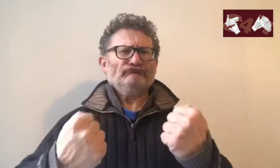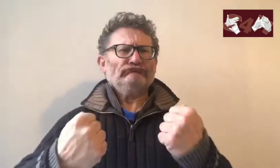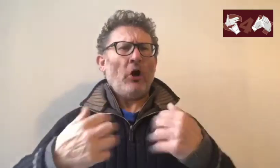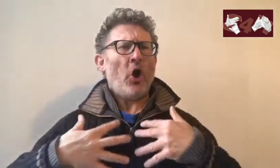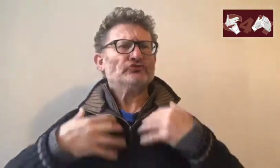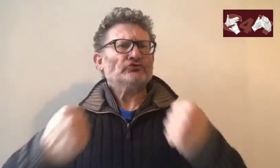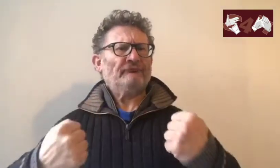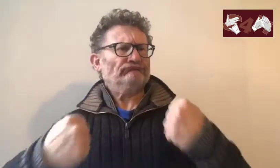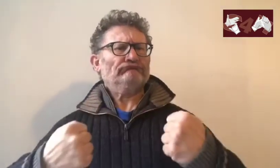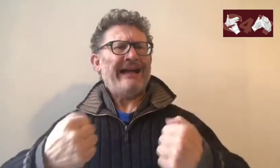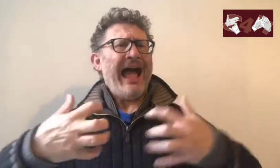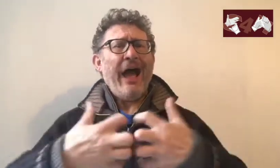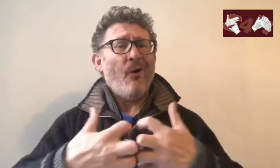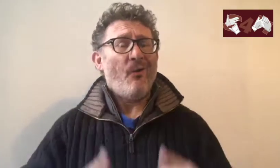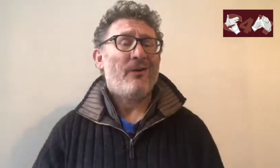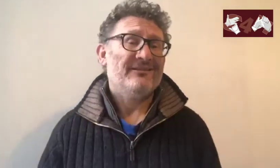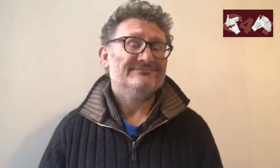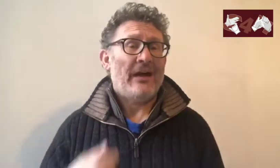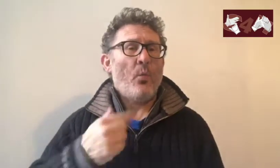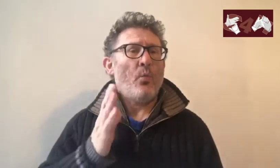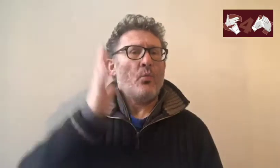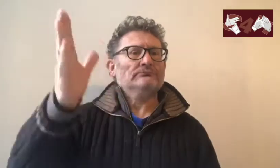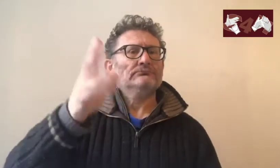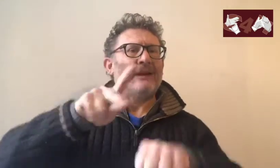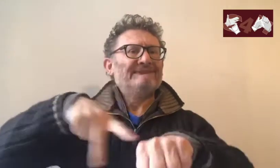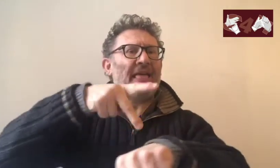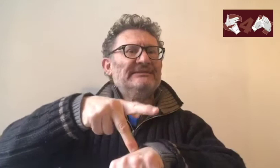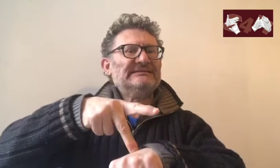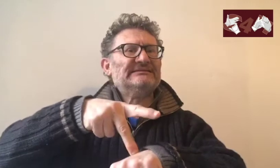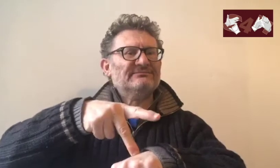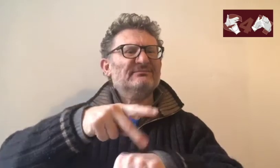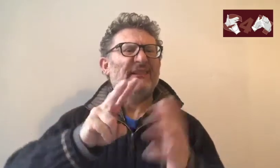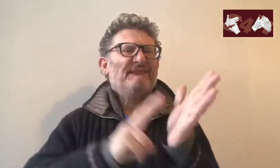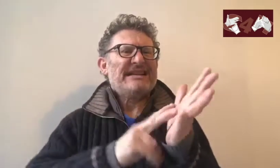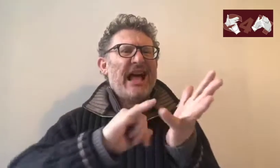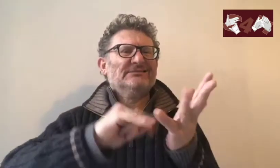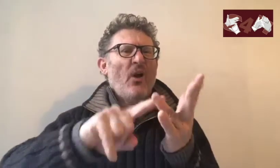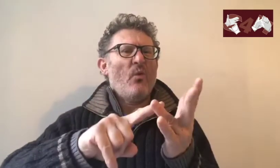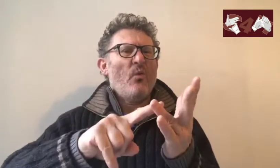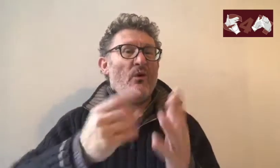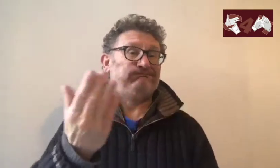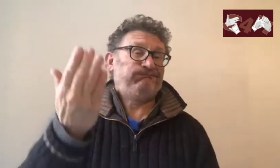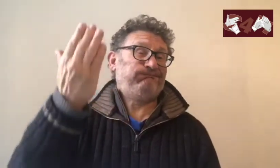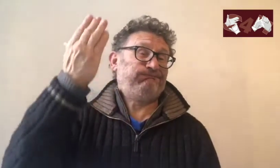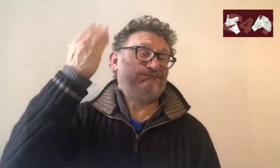But how do we learn to become positive? How do we learn to have that assertiveness in life? And the place I learned it was in my time in the